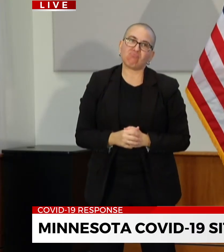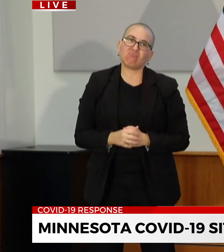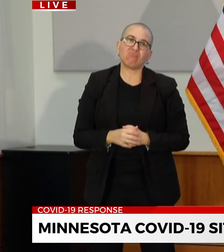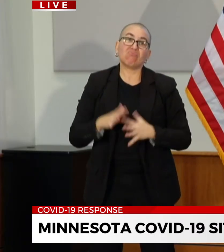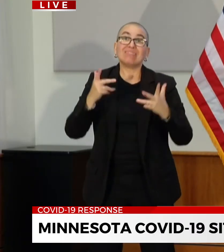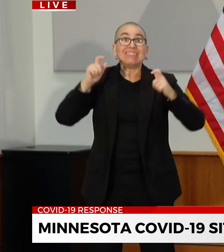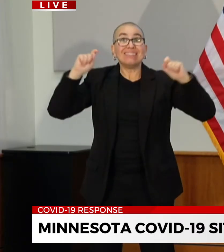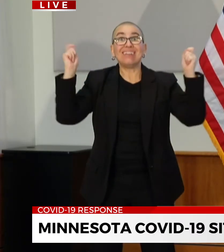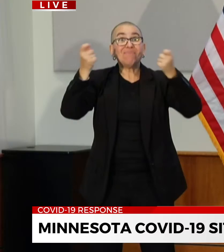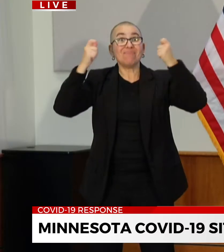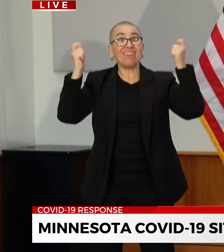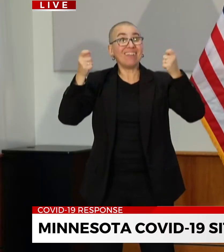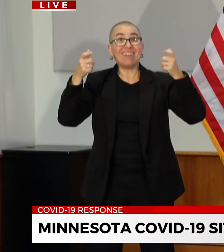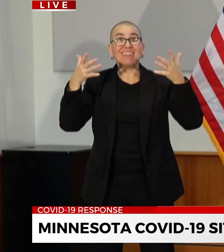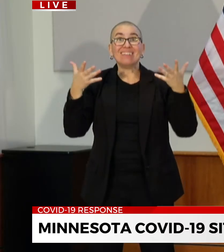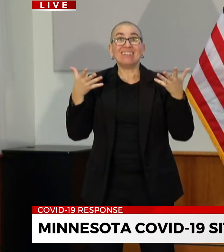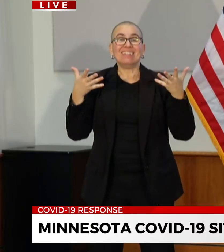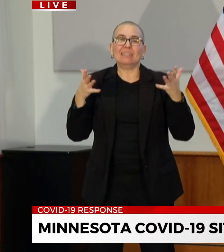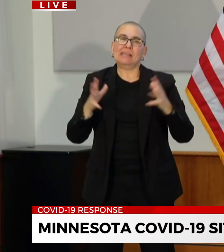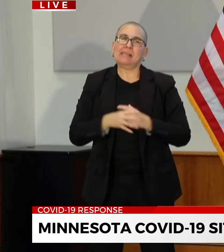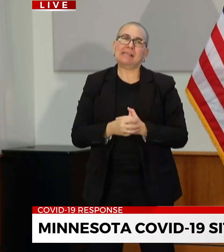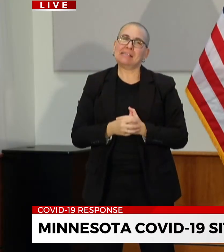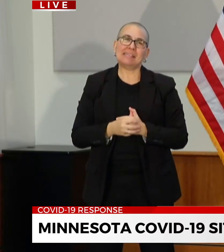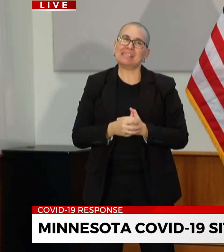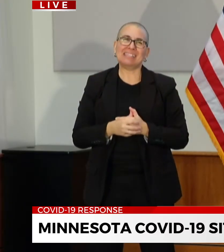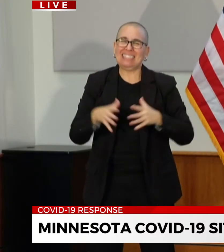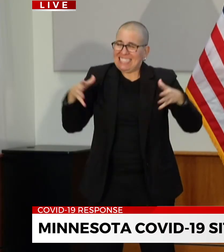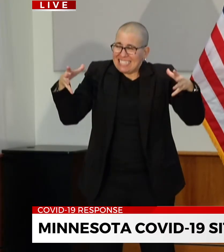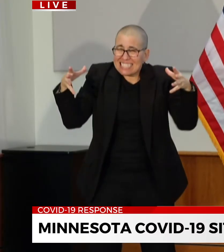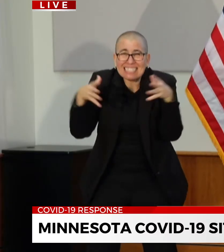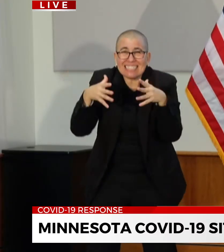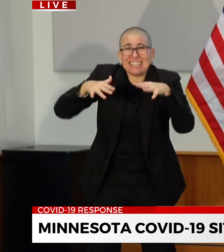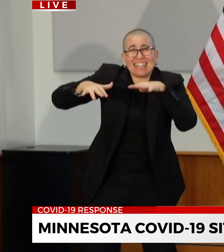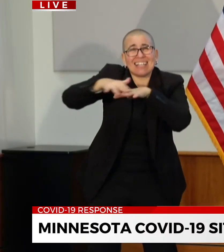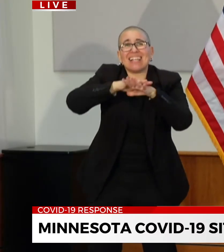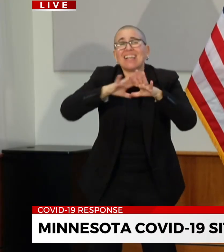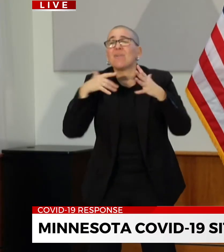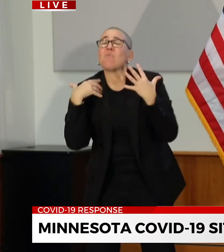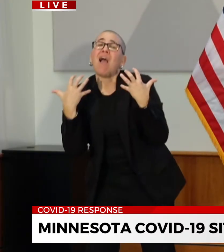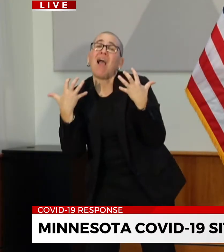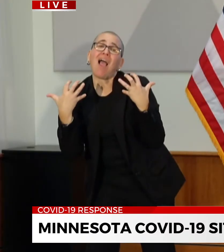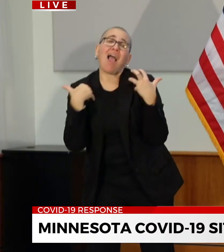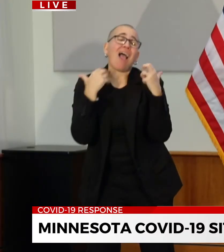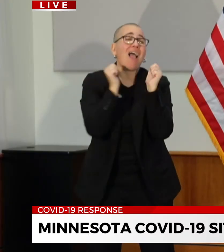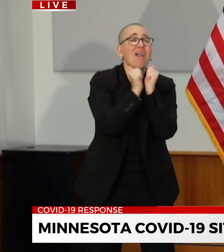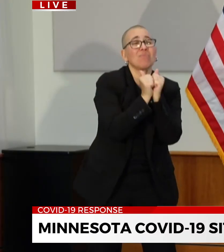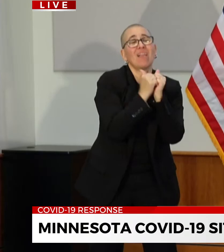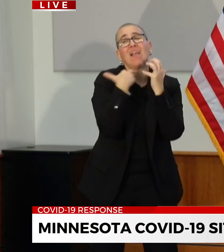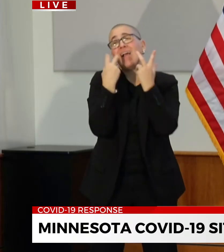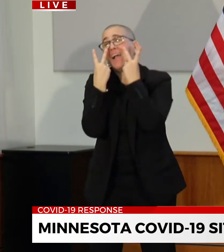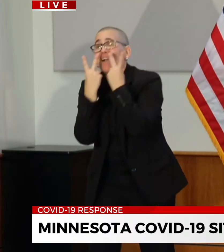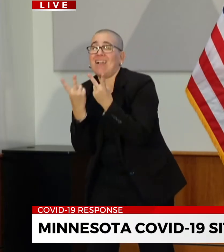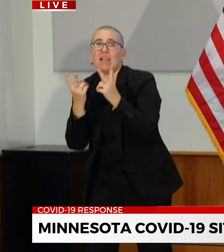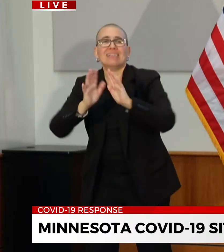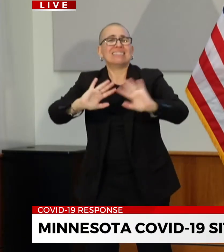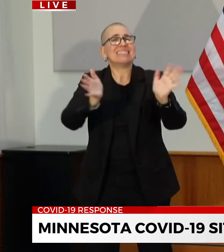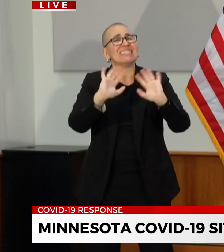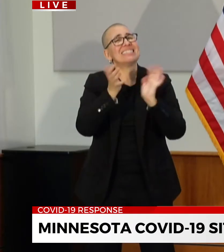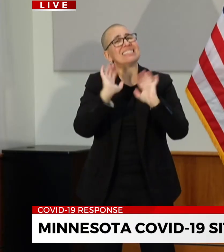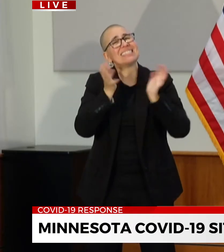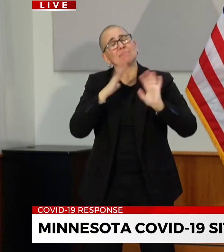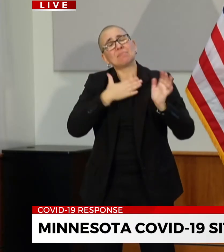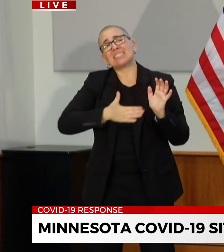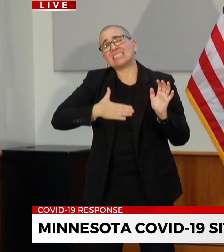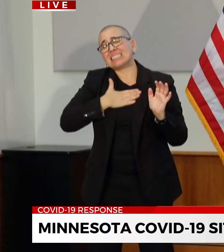our households, to not gather with people in settings we love to visit. And we know that this is not easy, but it